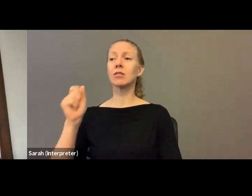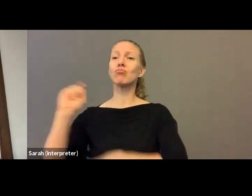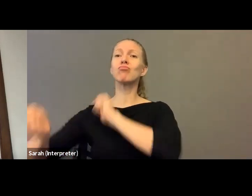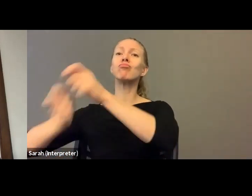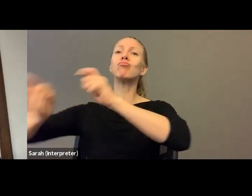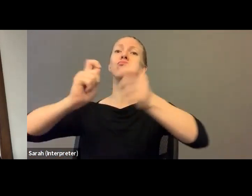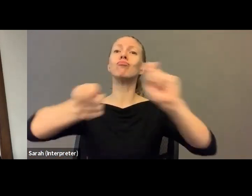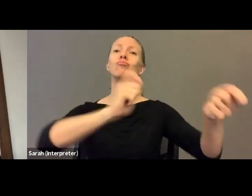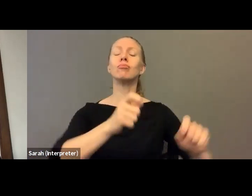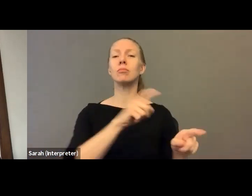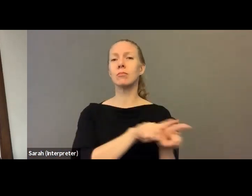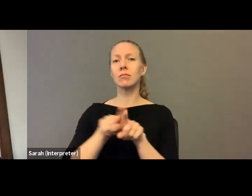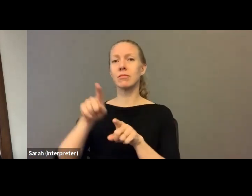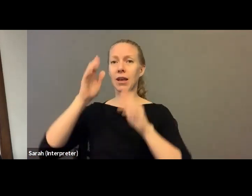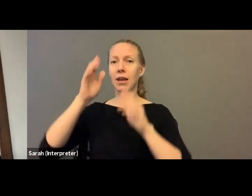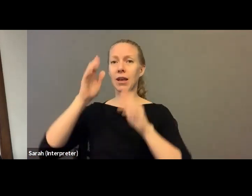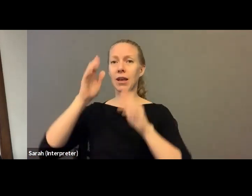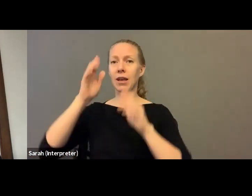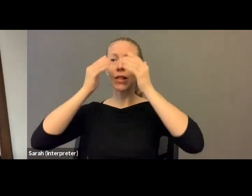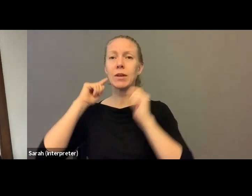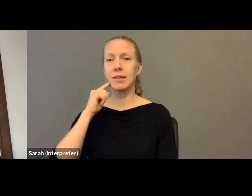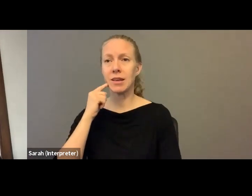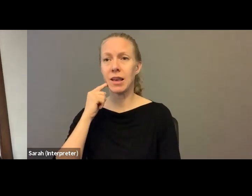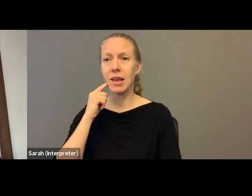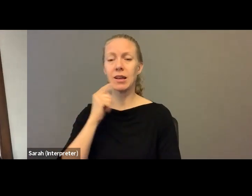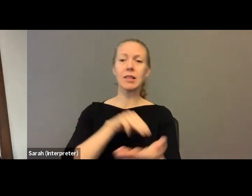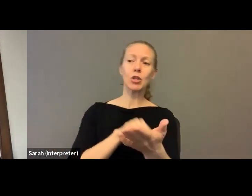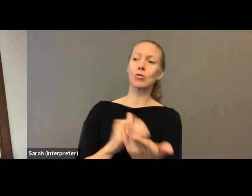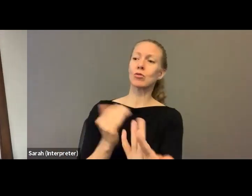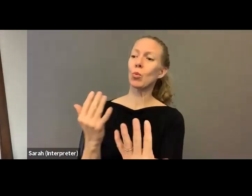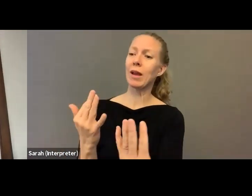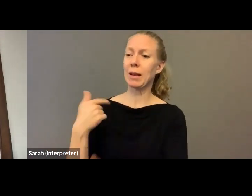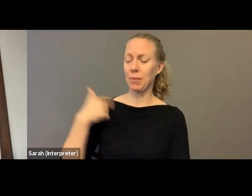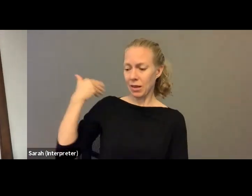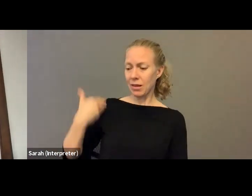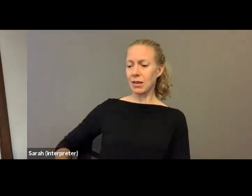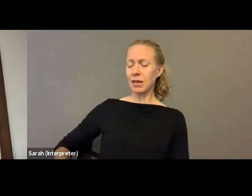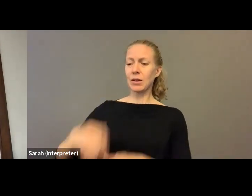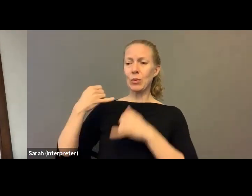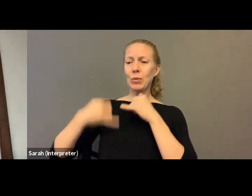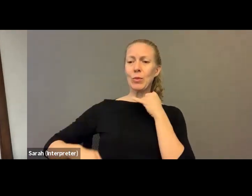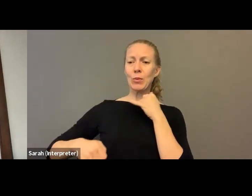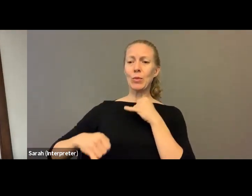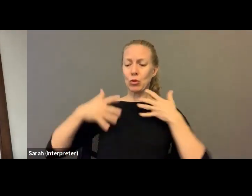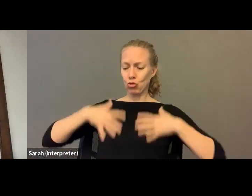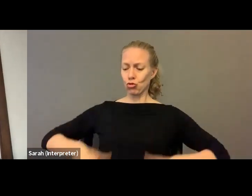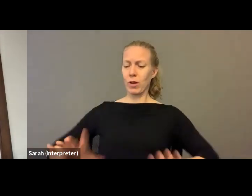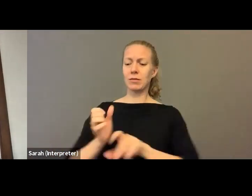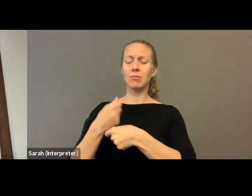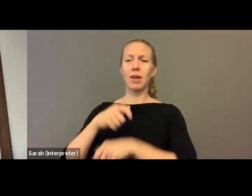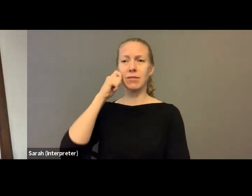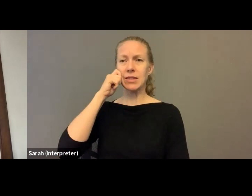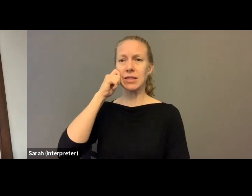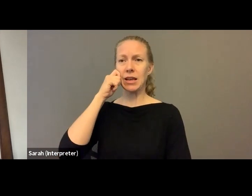their black offering, me, a silk dress of skin? Consider this. Each moment I